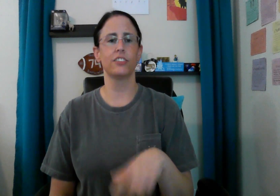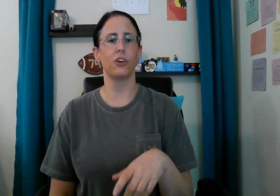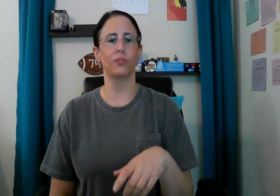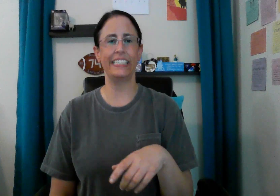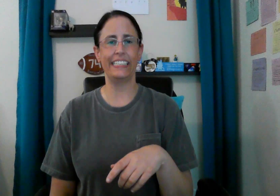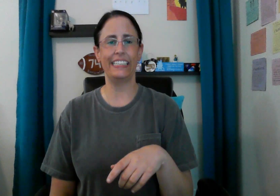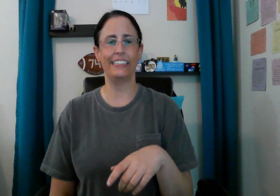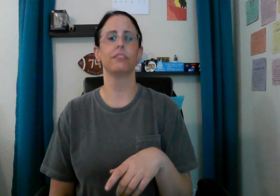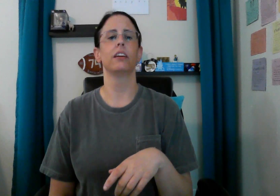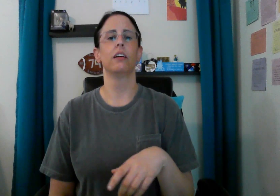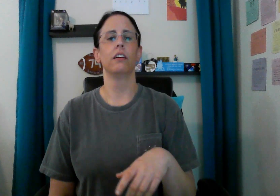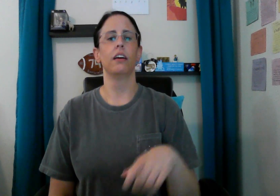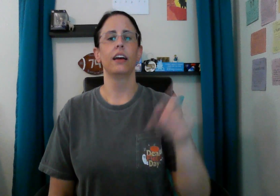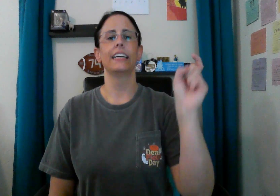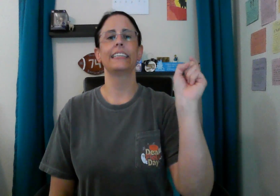So